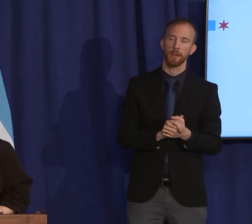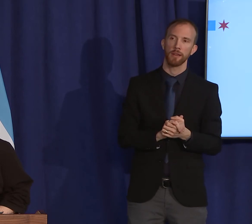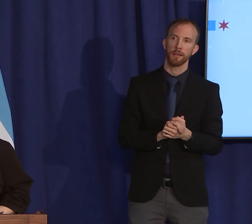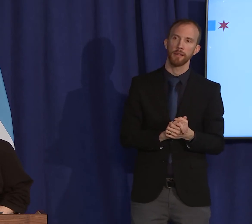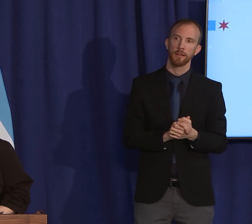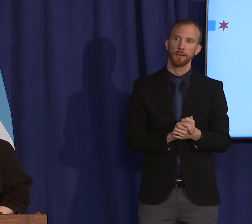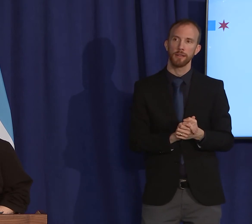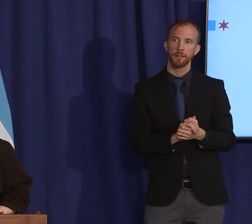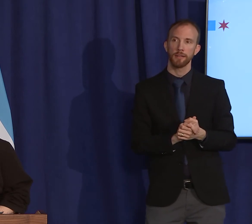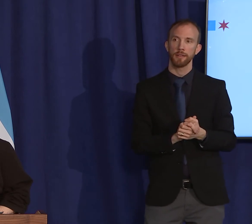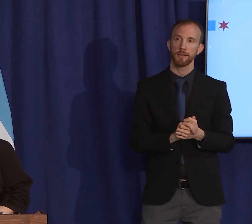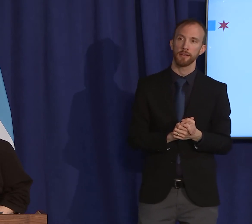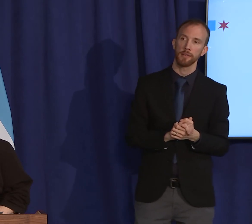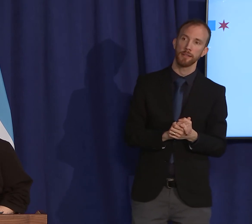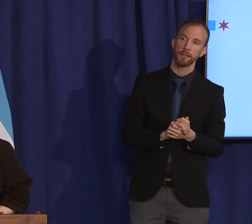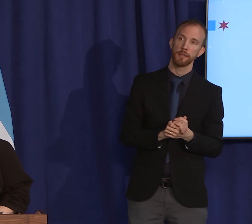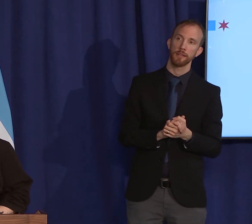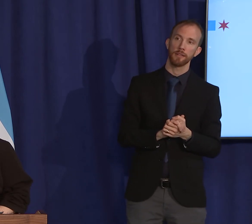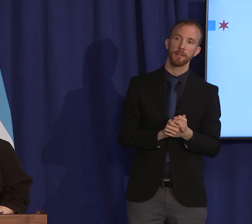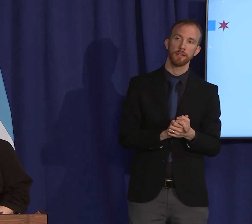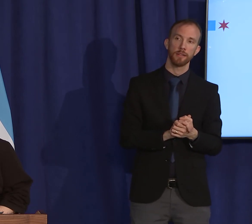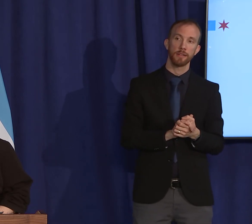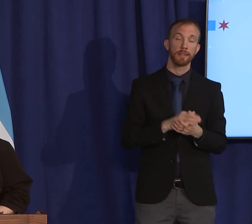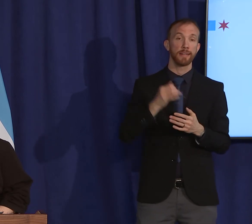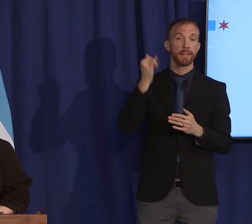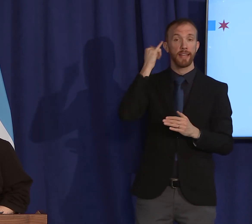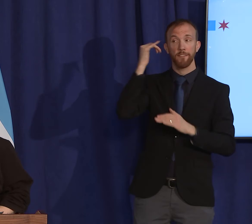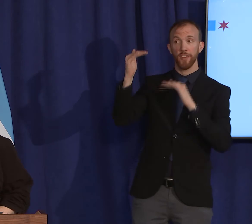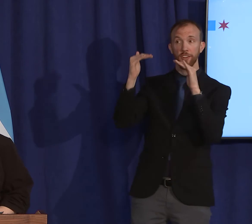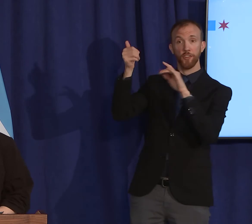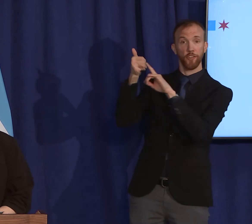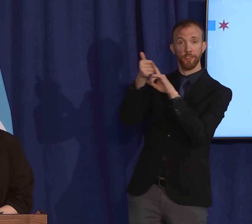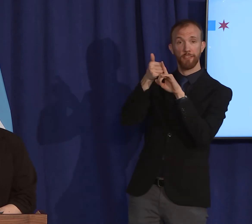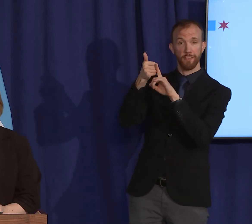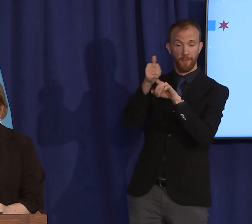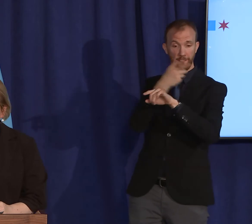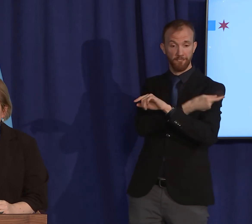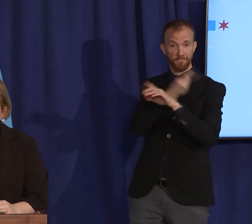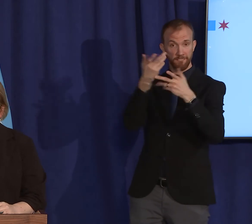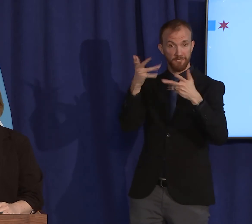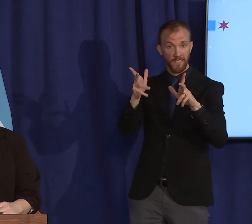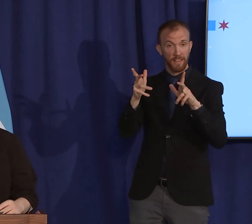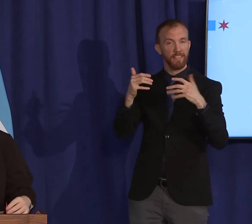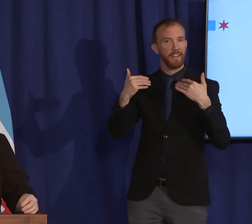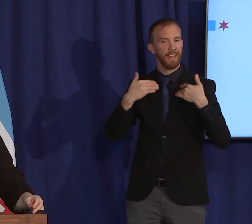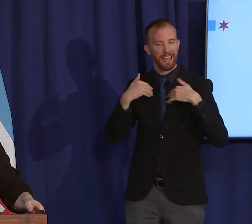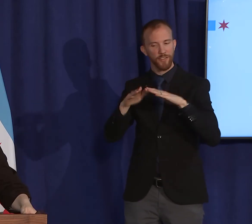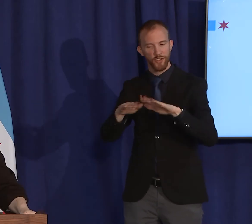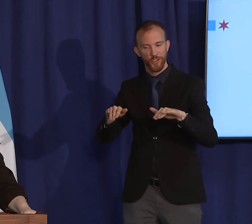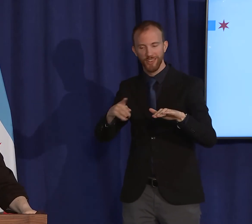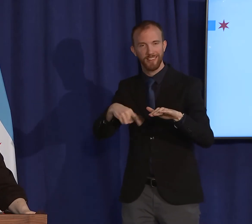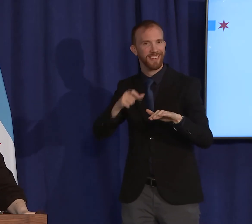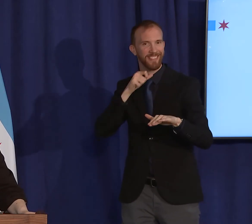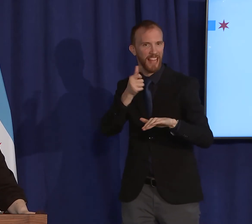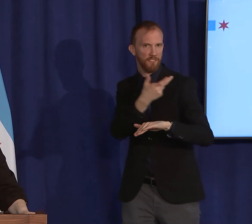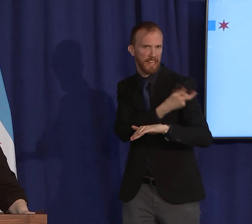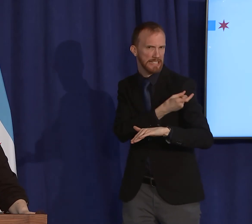adults who are fully vaccinated to travel with their children who are not? Now the spring break is pretty much here. Right.